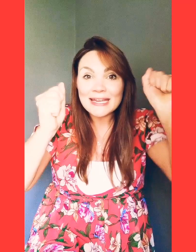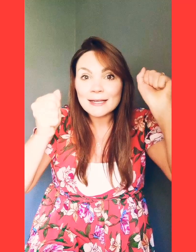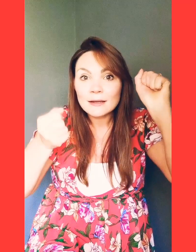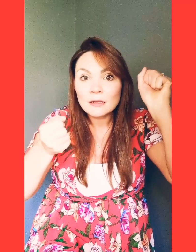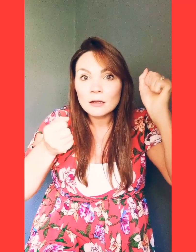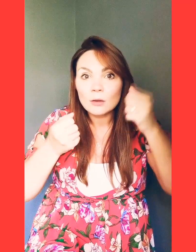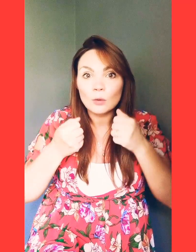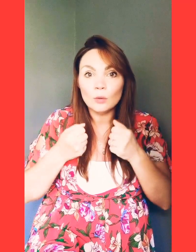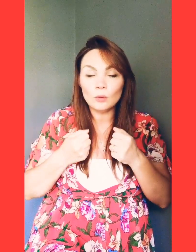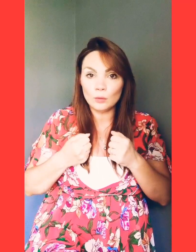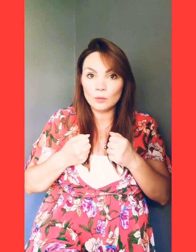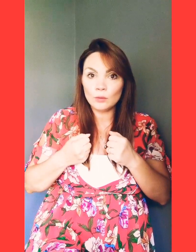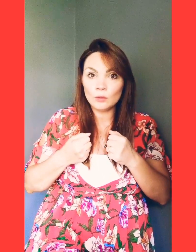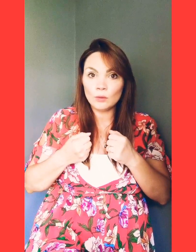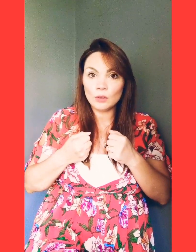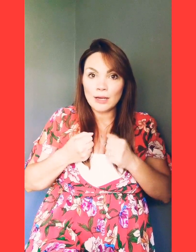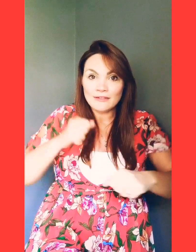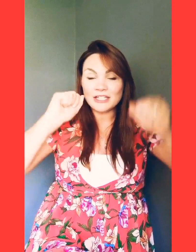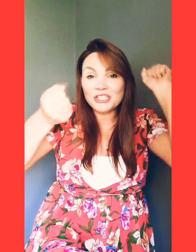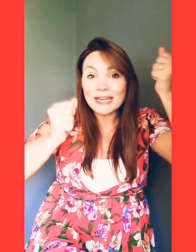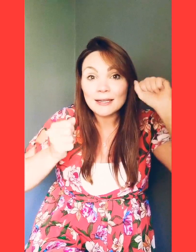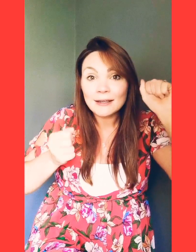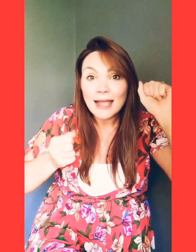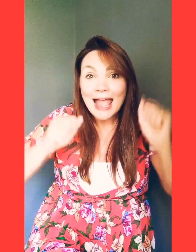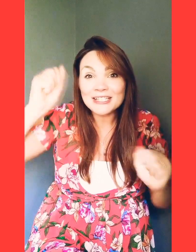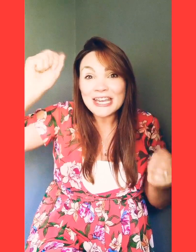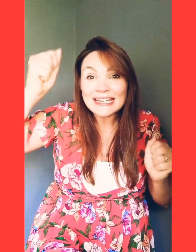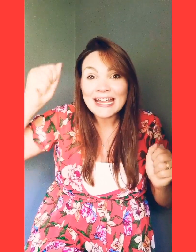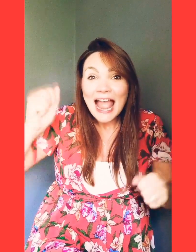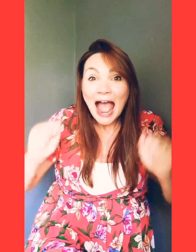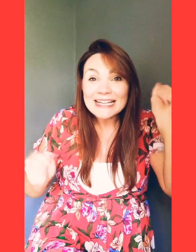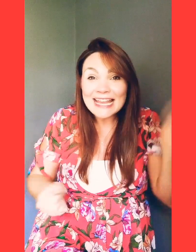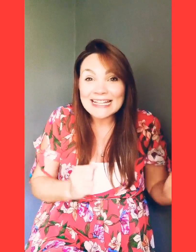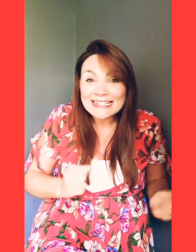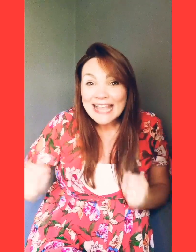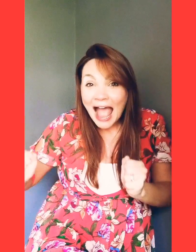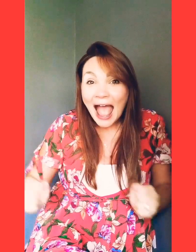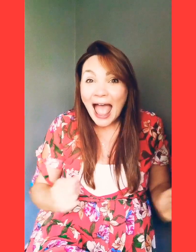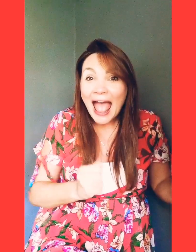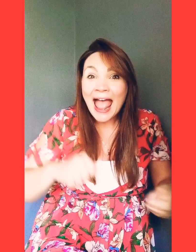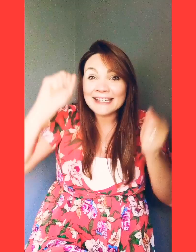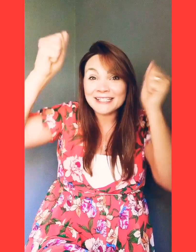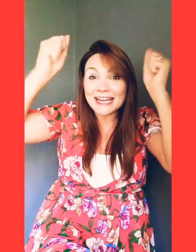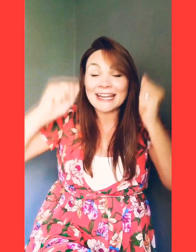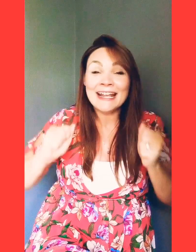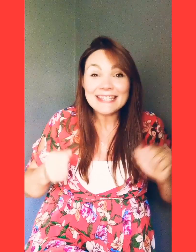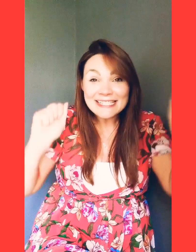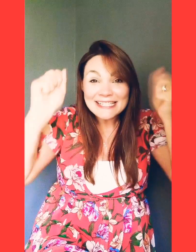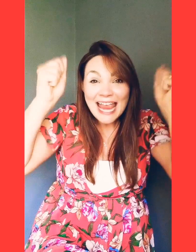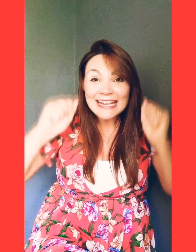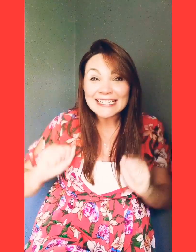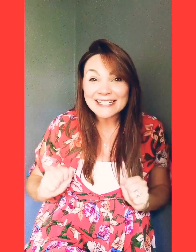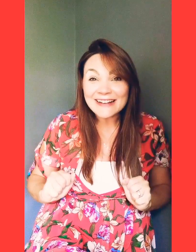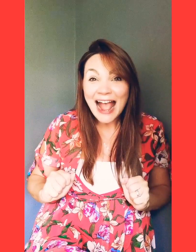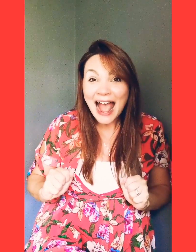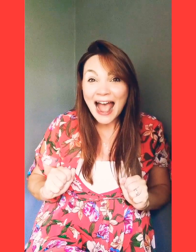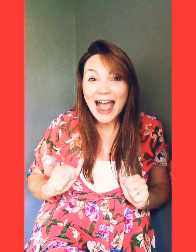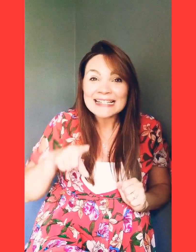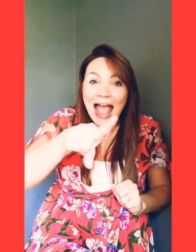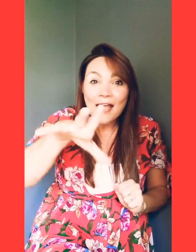shake. Oh. The shake and dance and shake. The shakers, you guys! Have